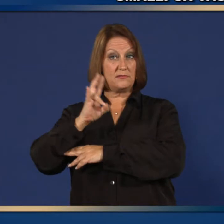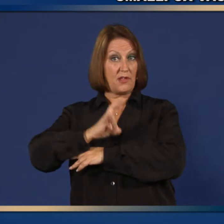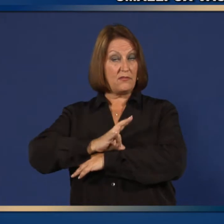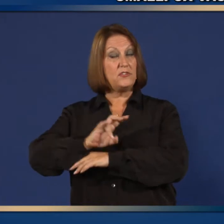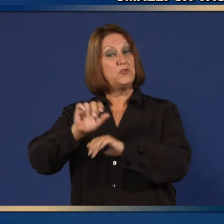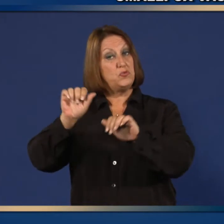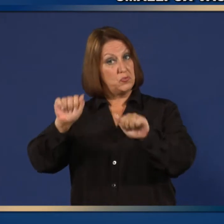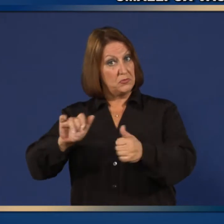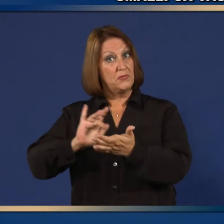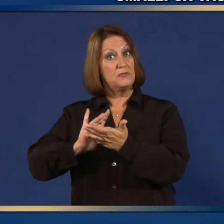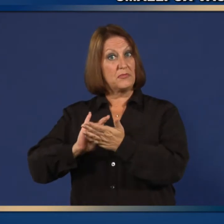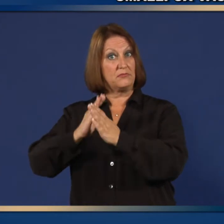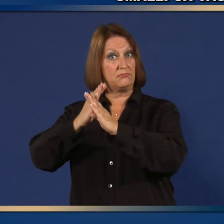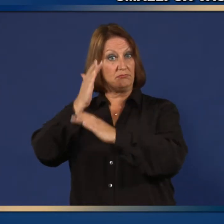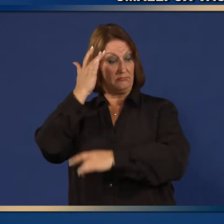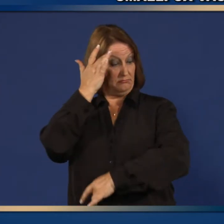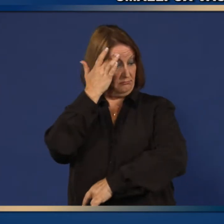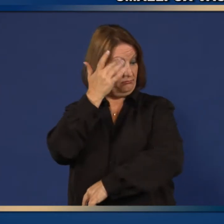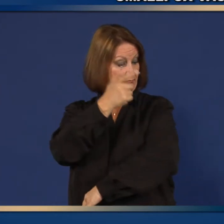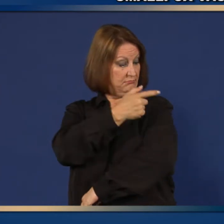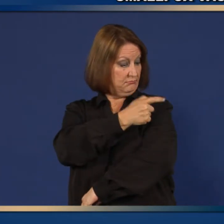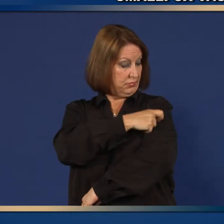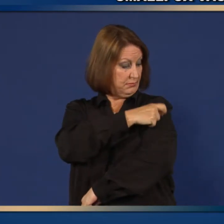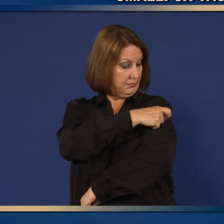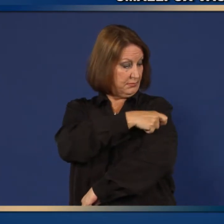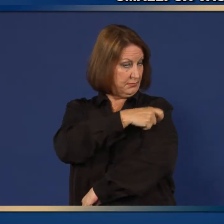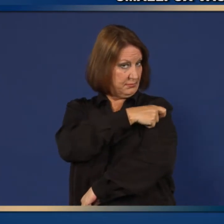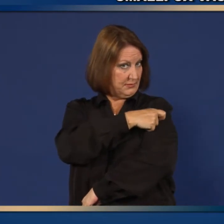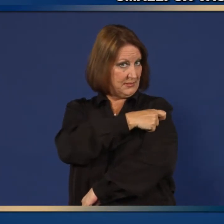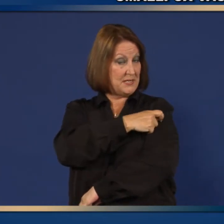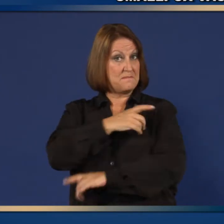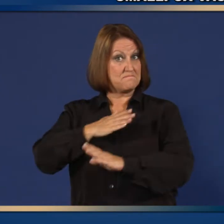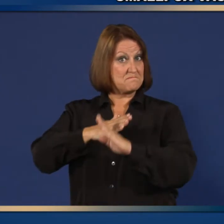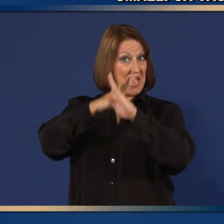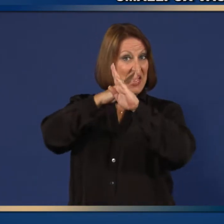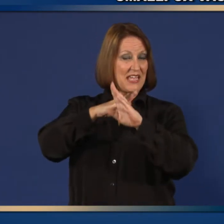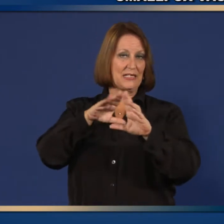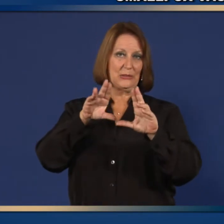severe and decrease the chance of death.